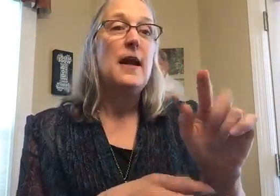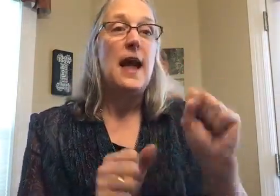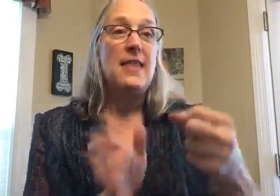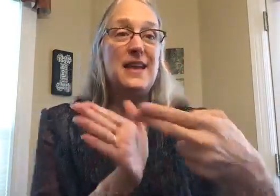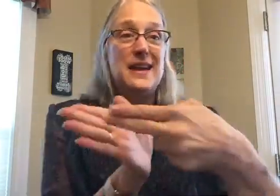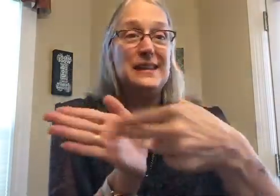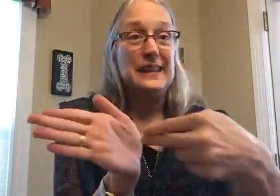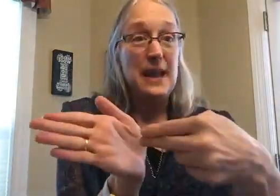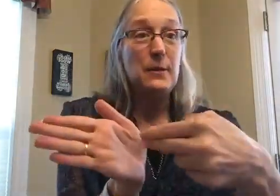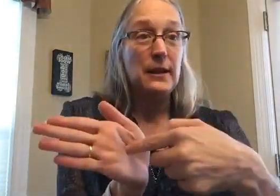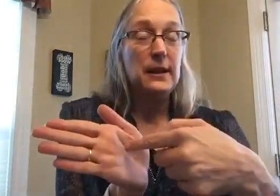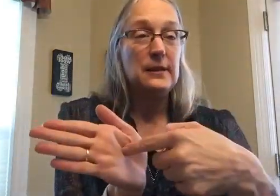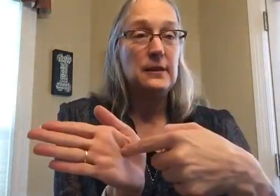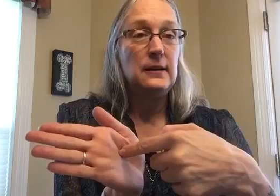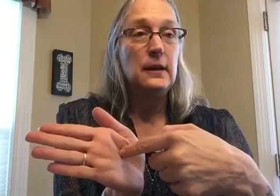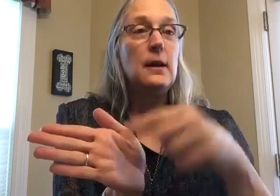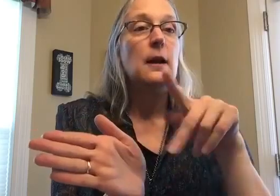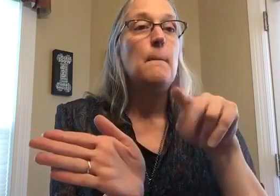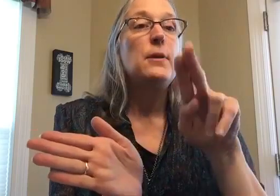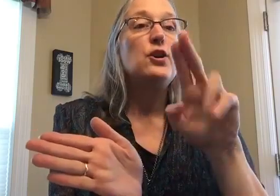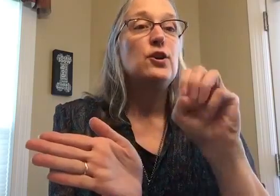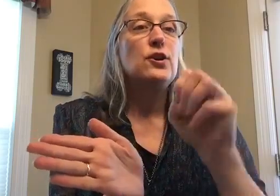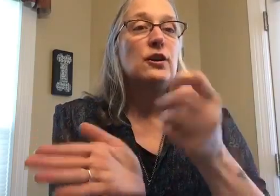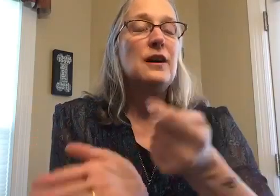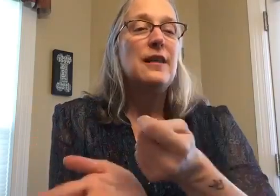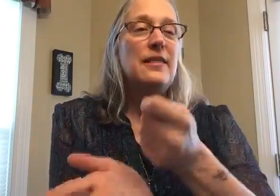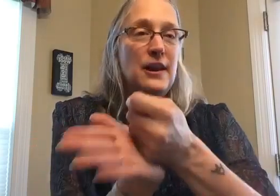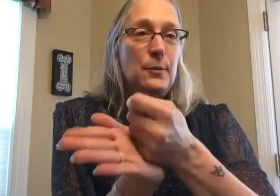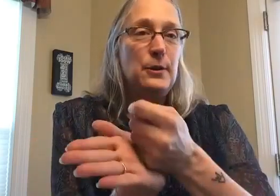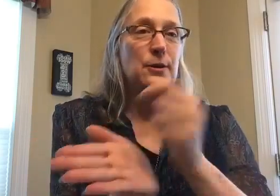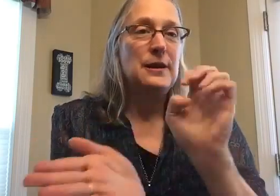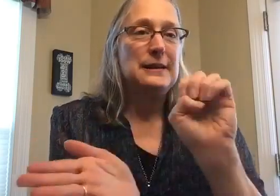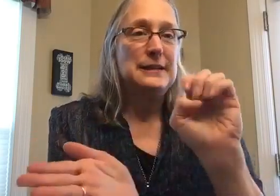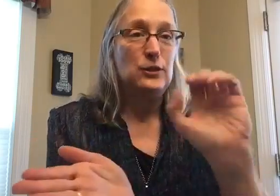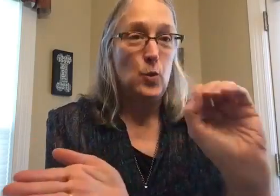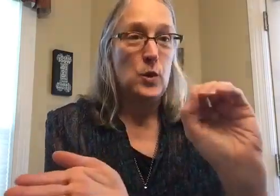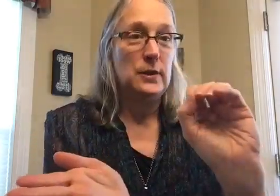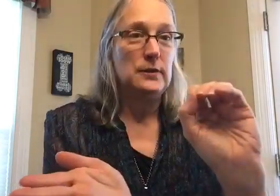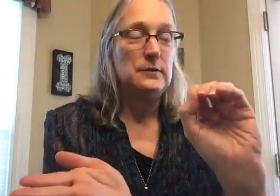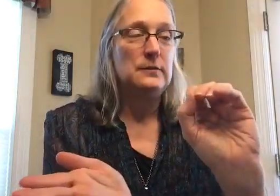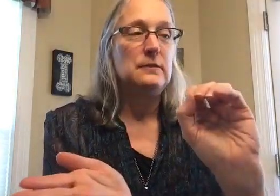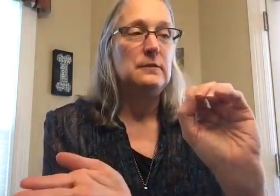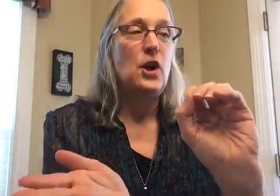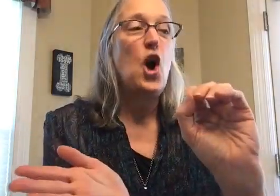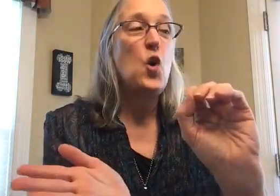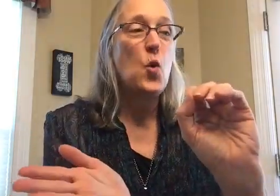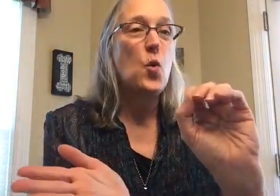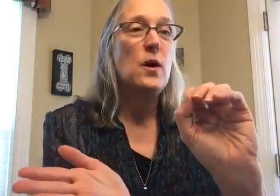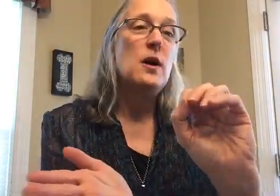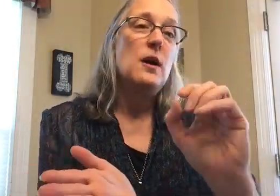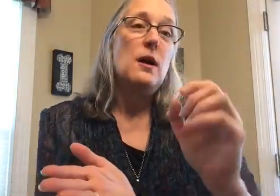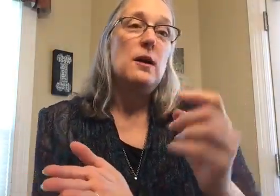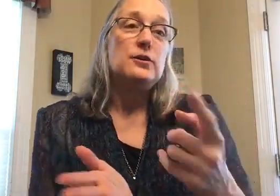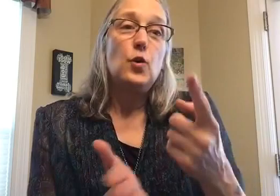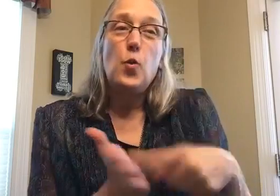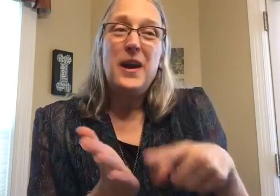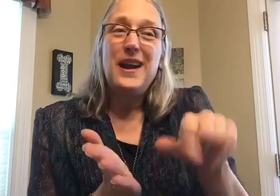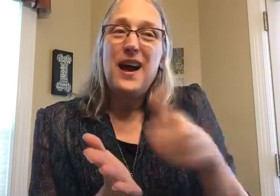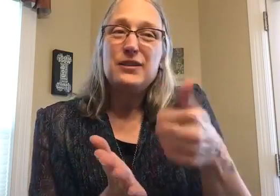and they can label it pure therapeutic essential oil. Oh, so what else is